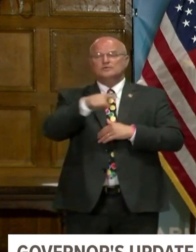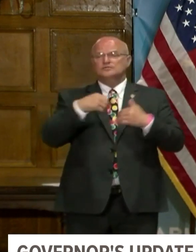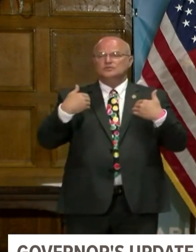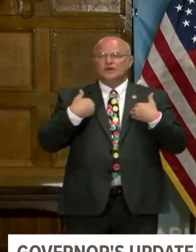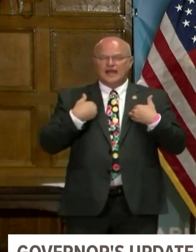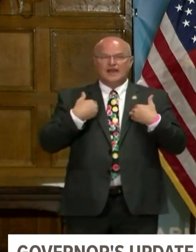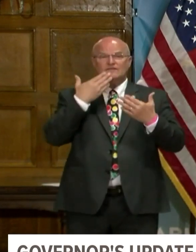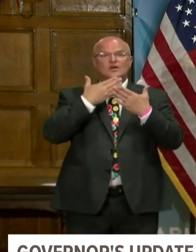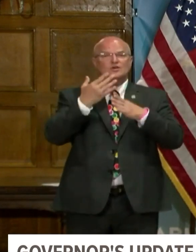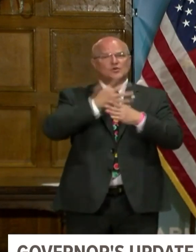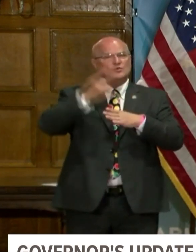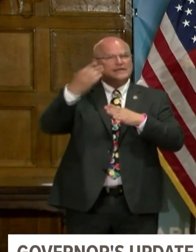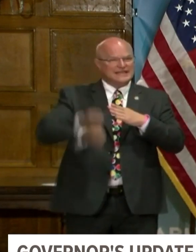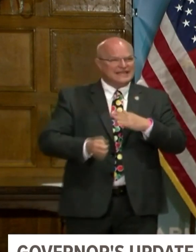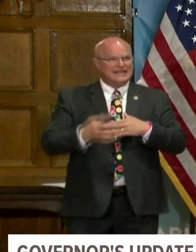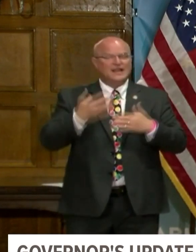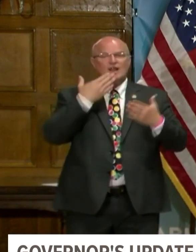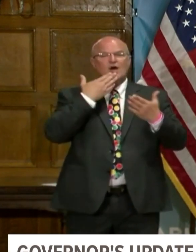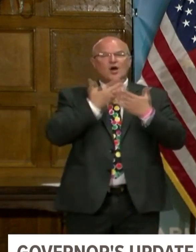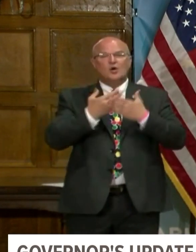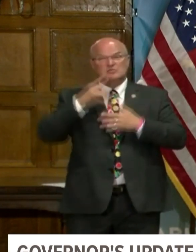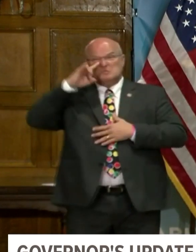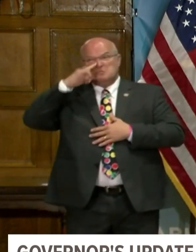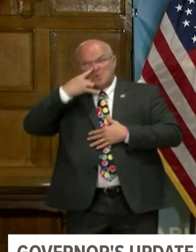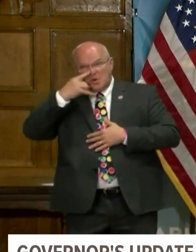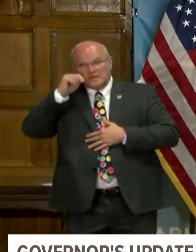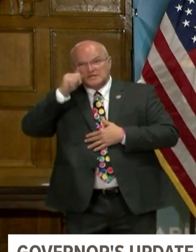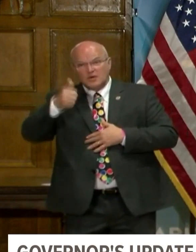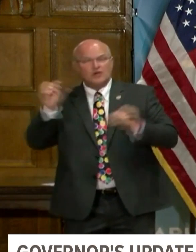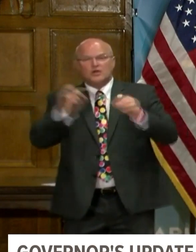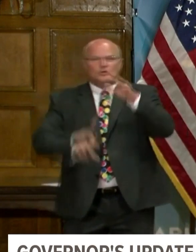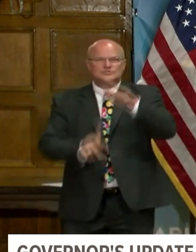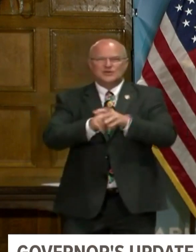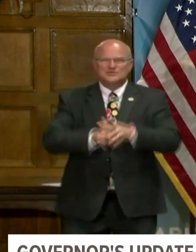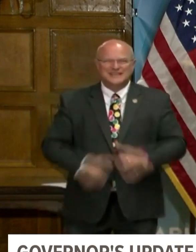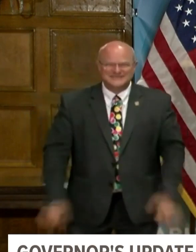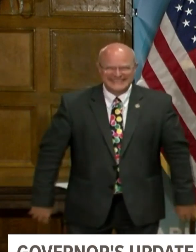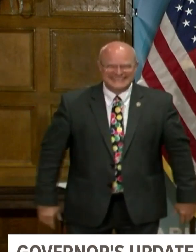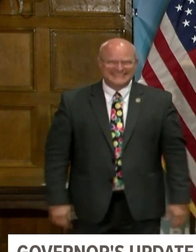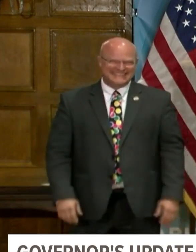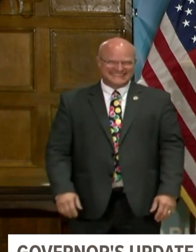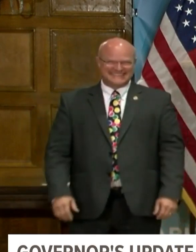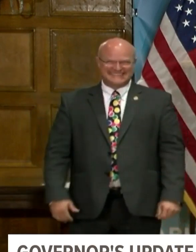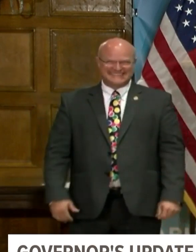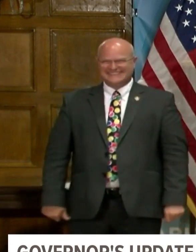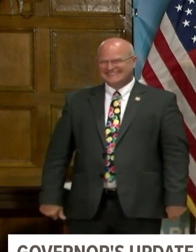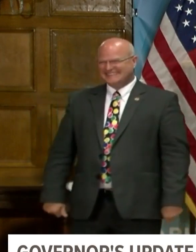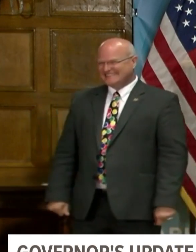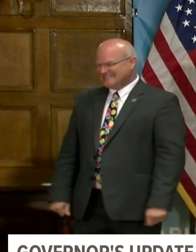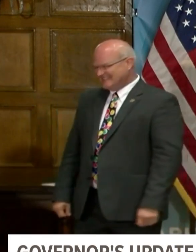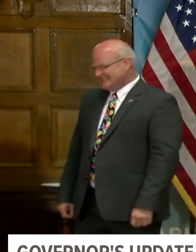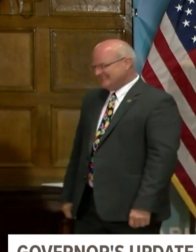have a good weekend, and I hope it's so boring tomorrow that no one shows up.